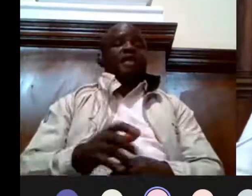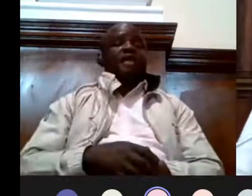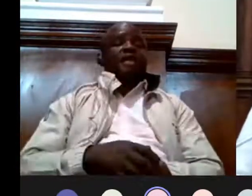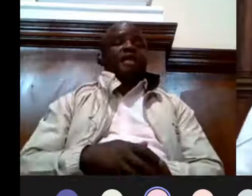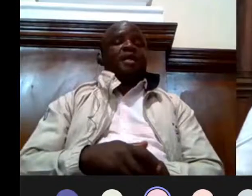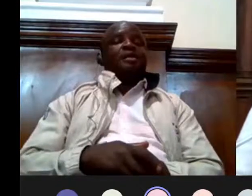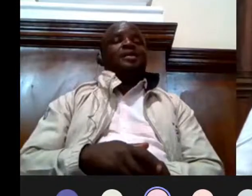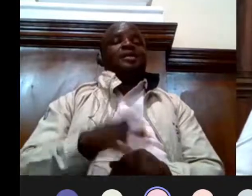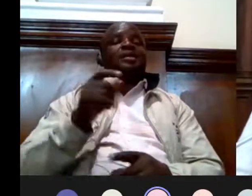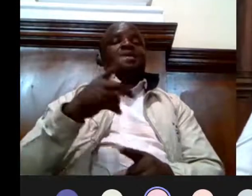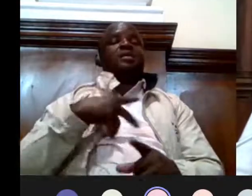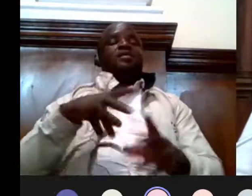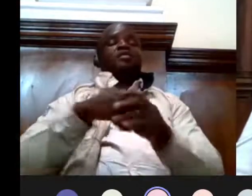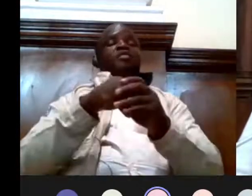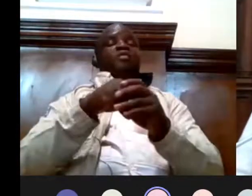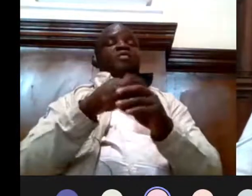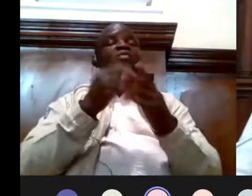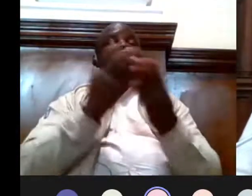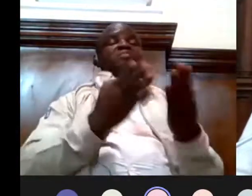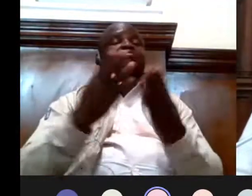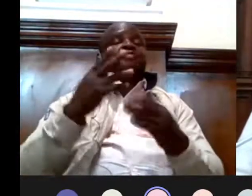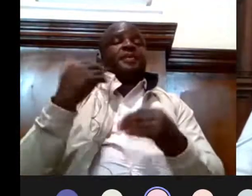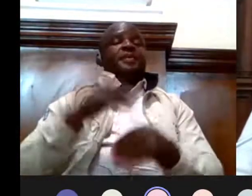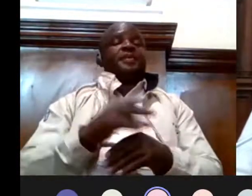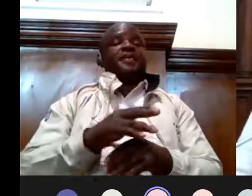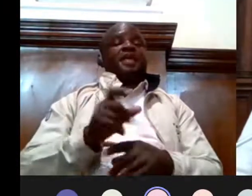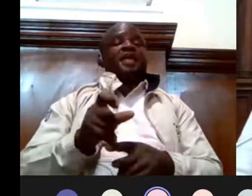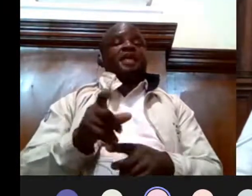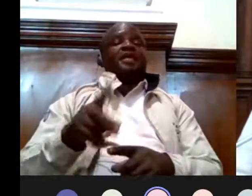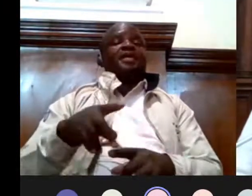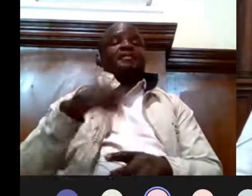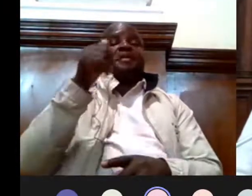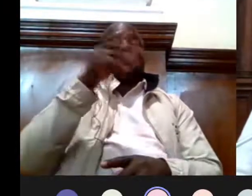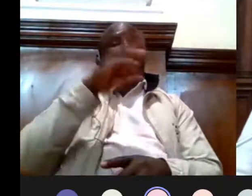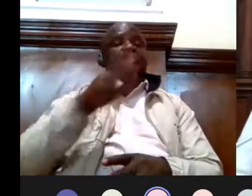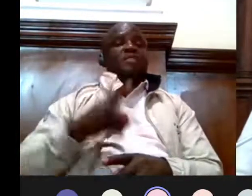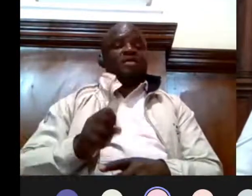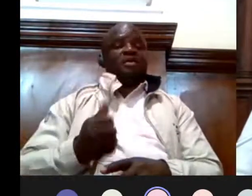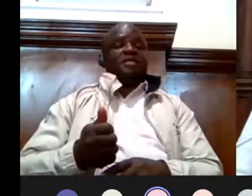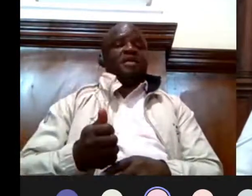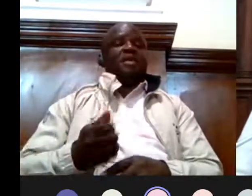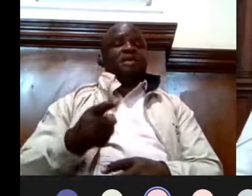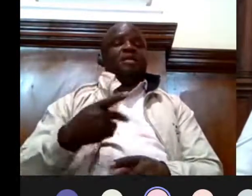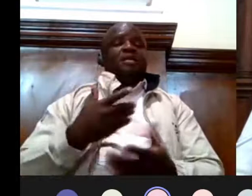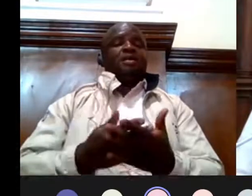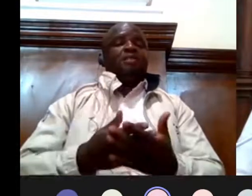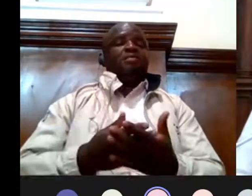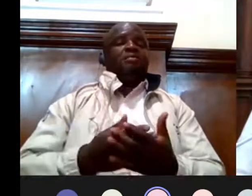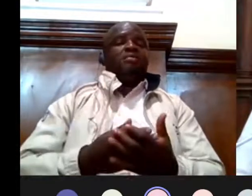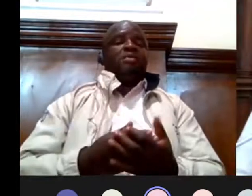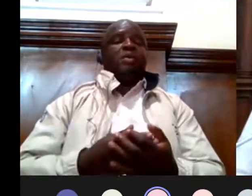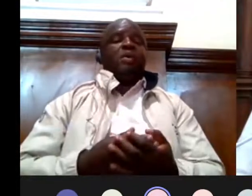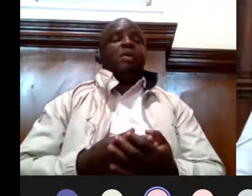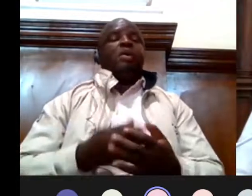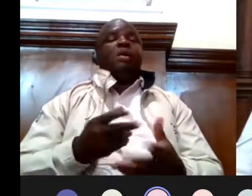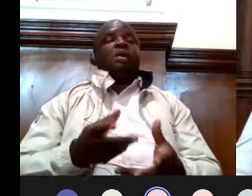academic excellence and one of the first women in South Africa to acquire